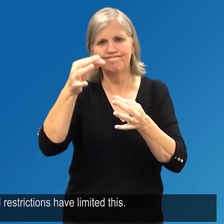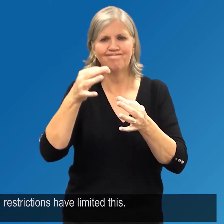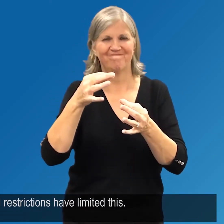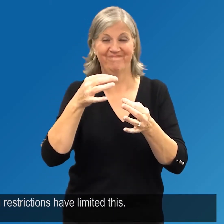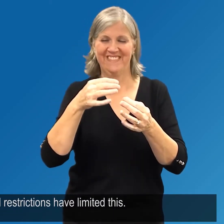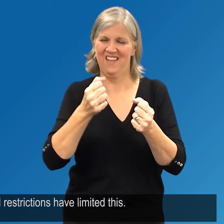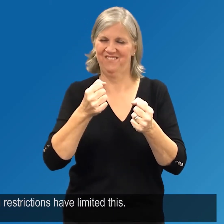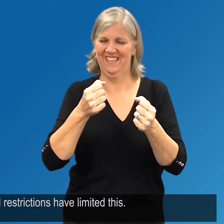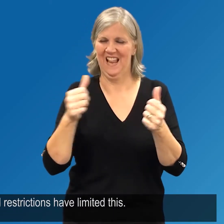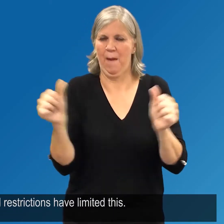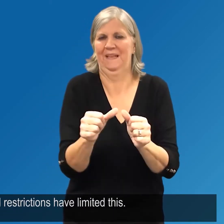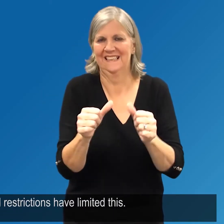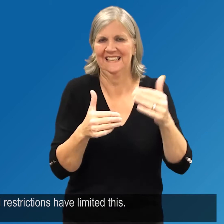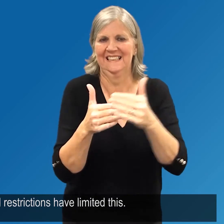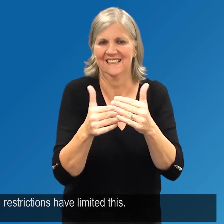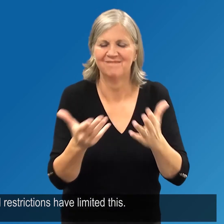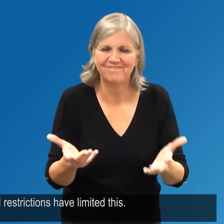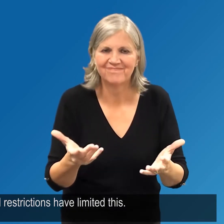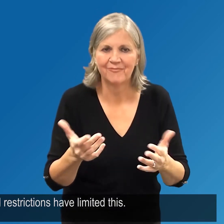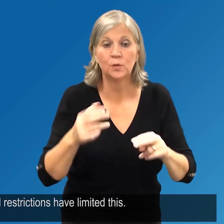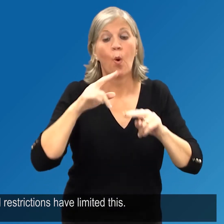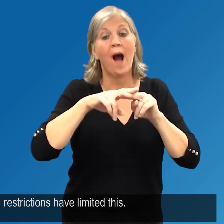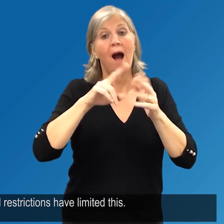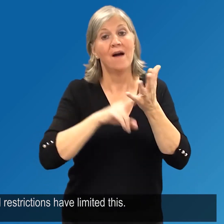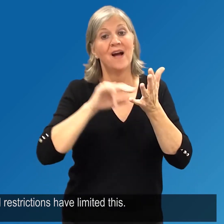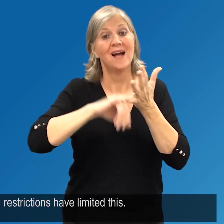COVID restrictions have limited this.